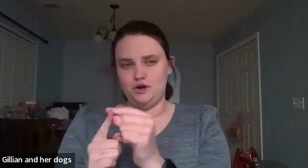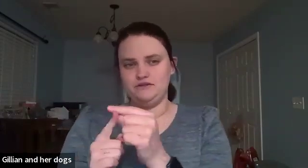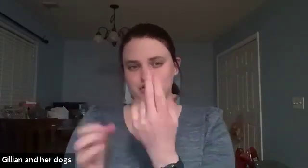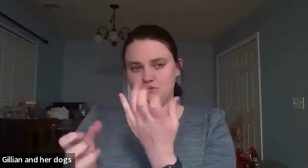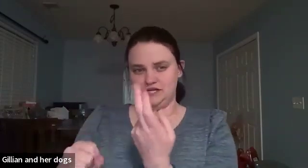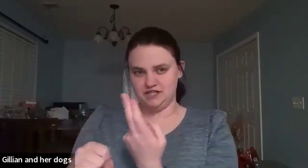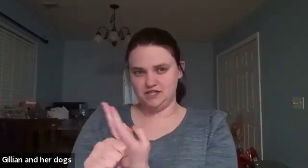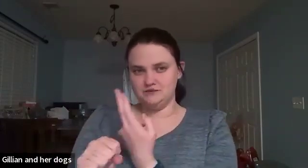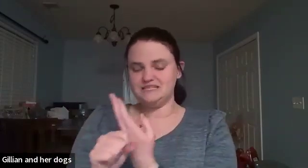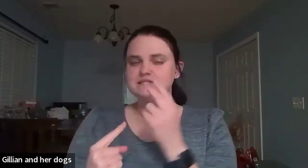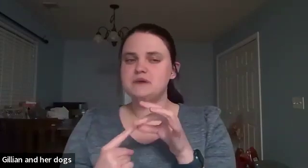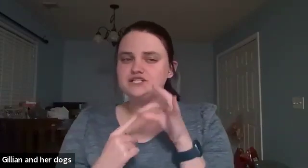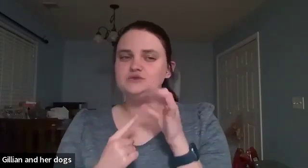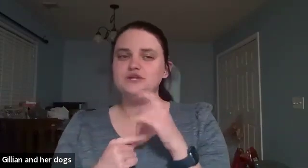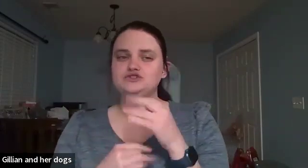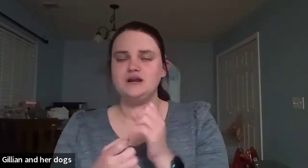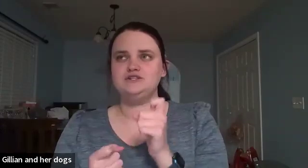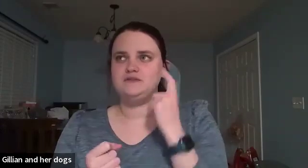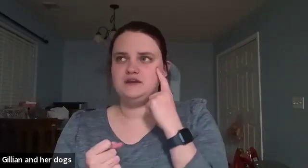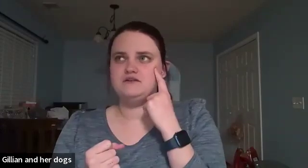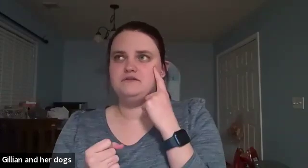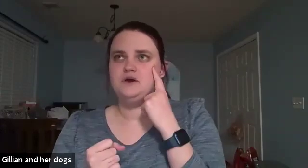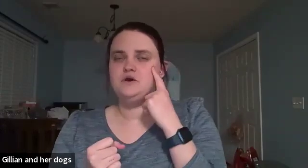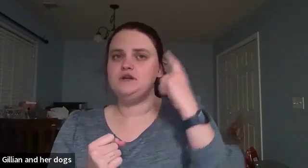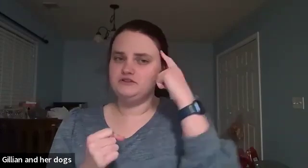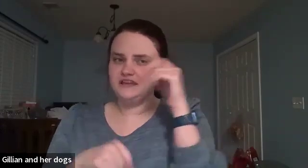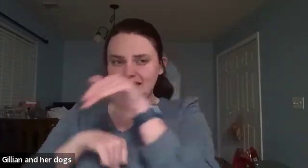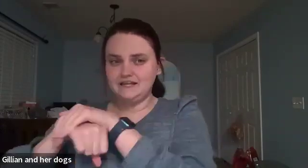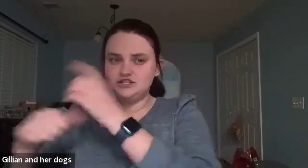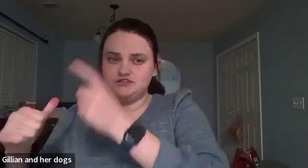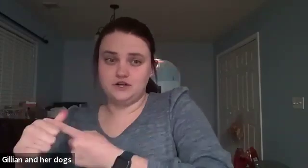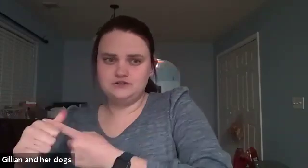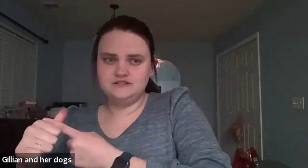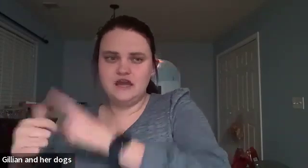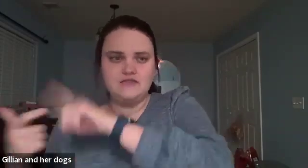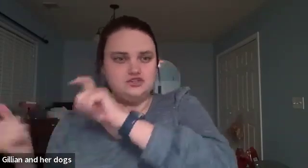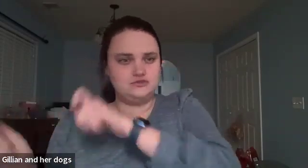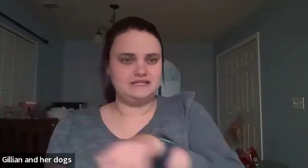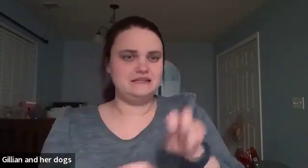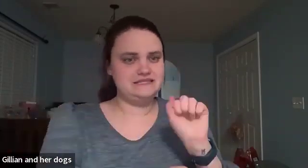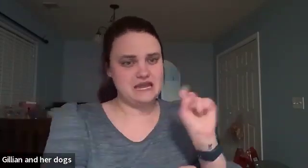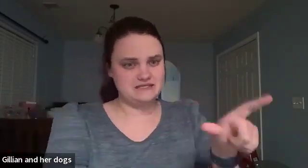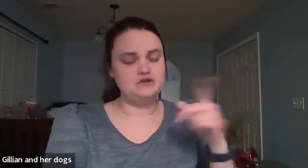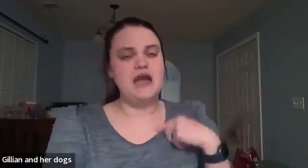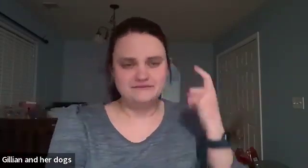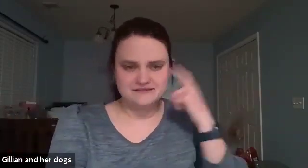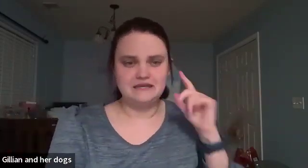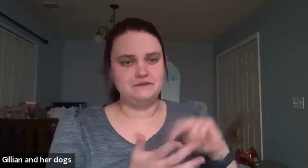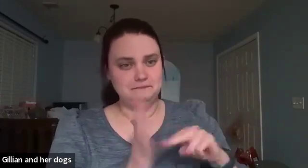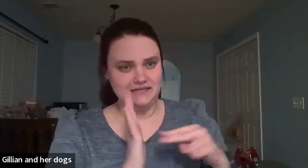word that you're wanting to use, especially when you're trying to think of when you think in English first and then translate it to ASL. You have to think of the